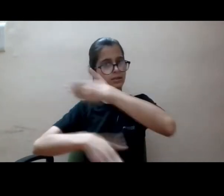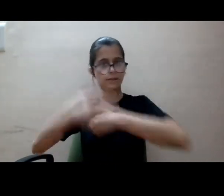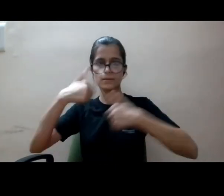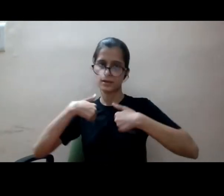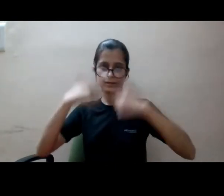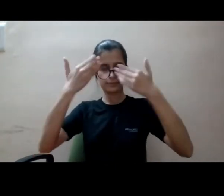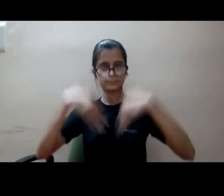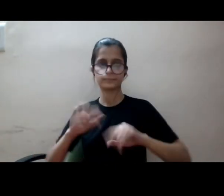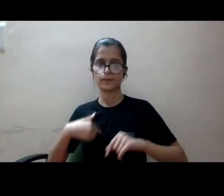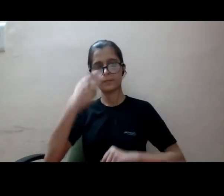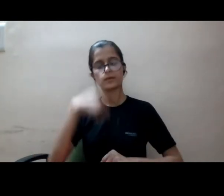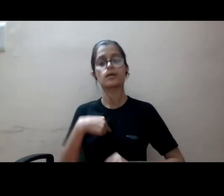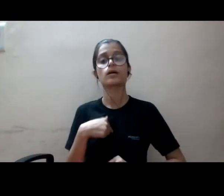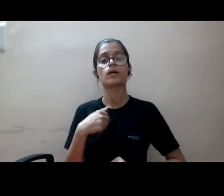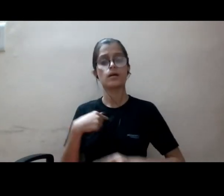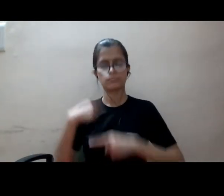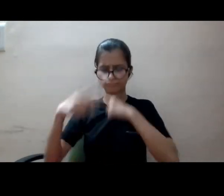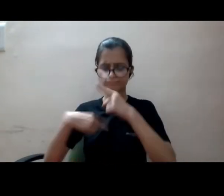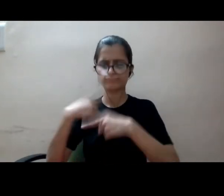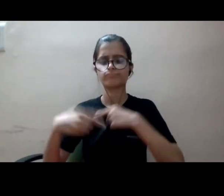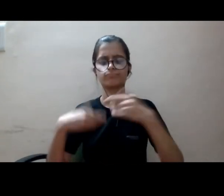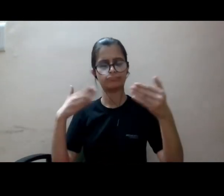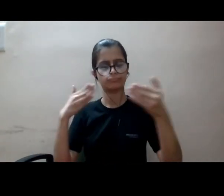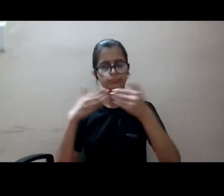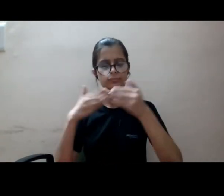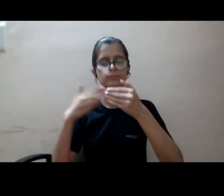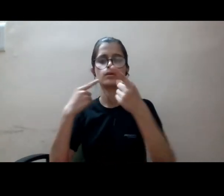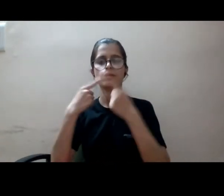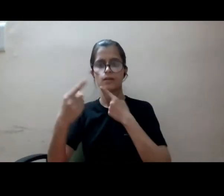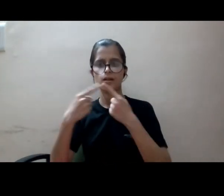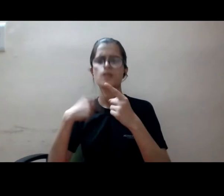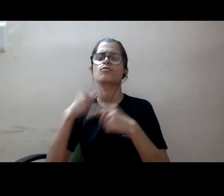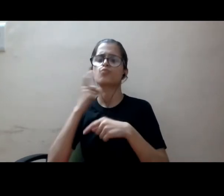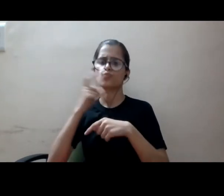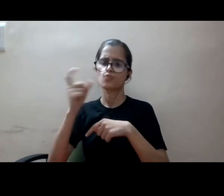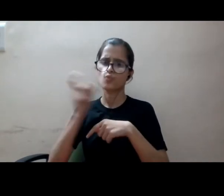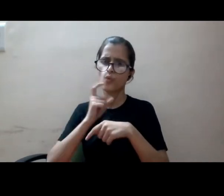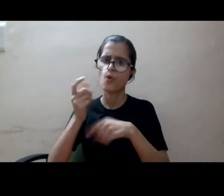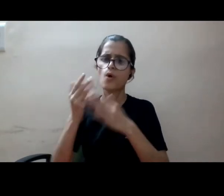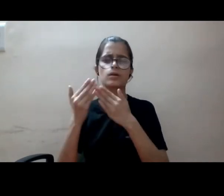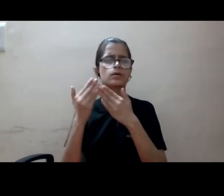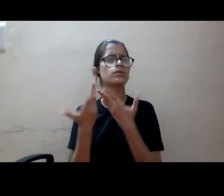in our everyday interaction in college,